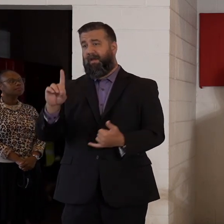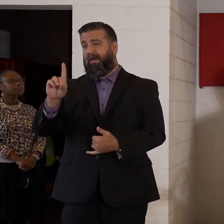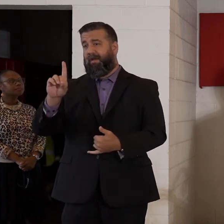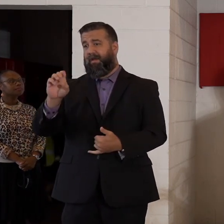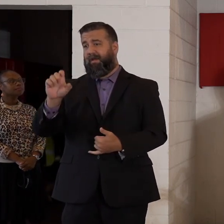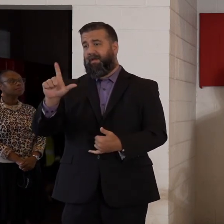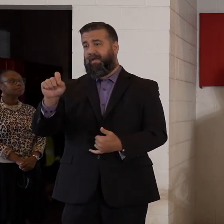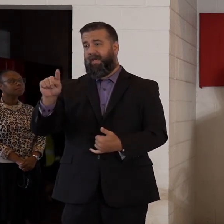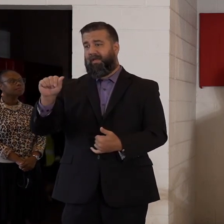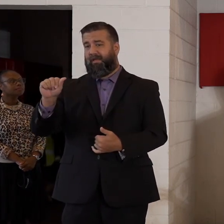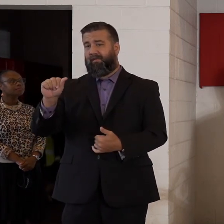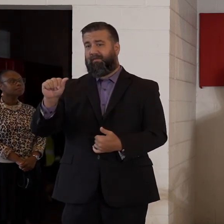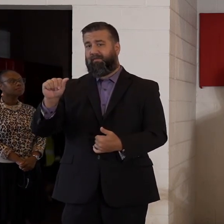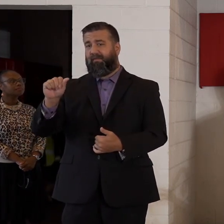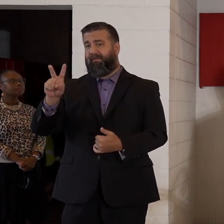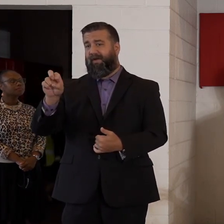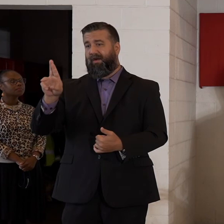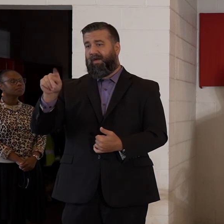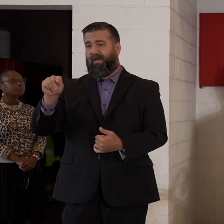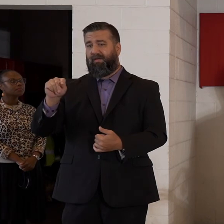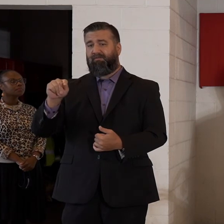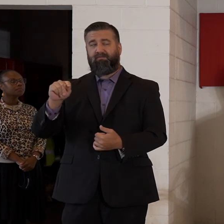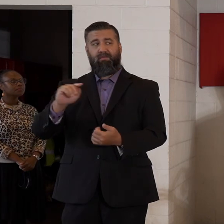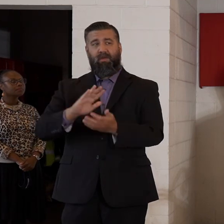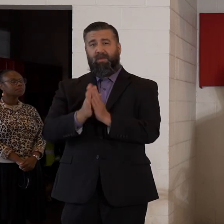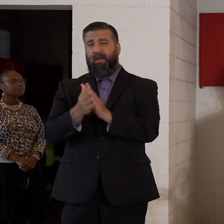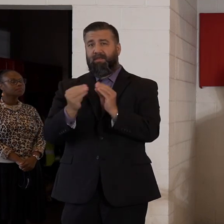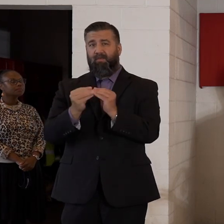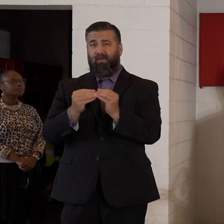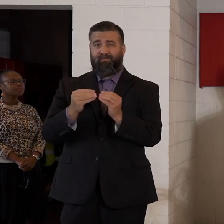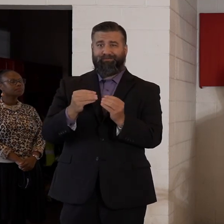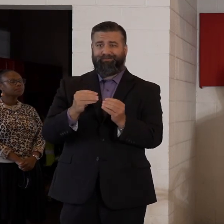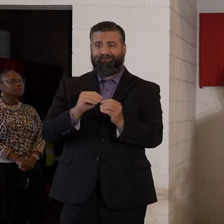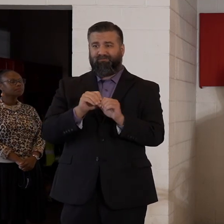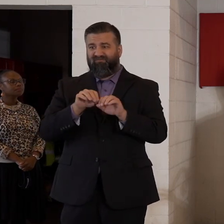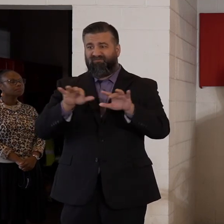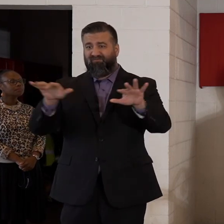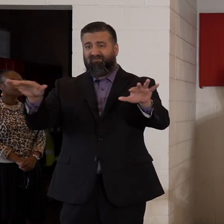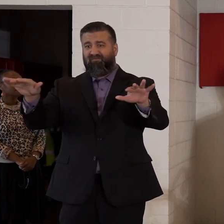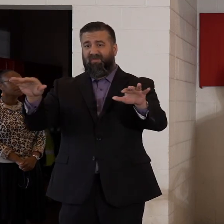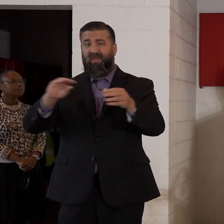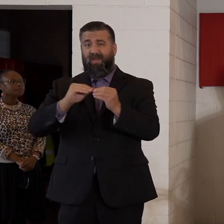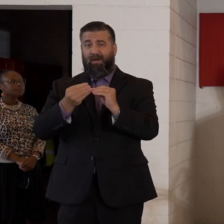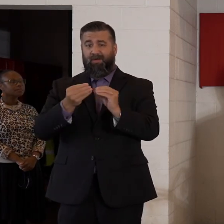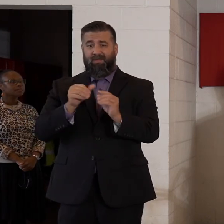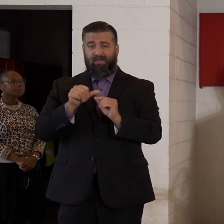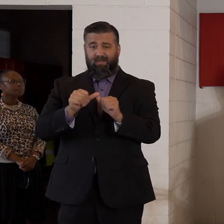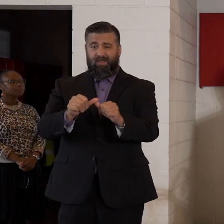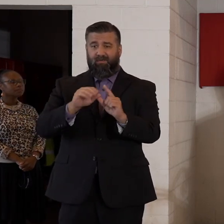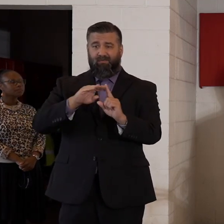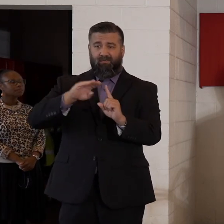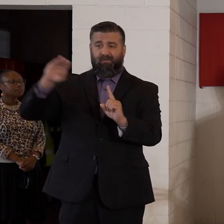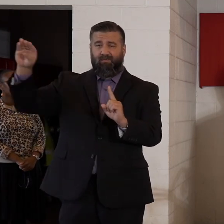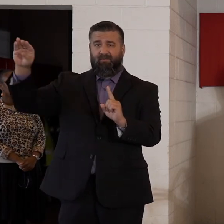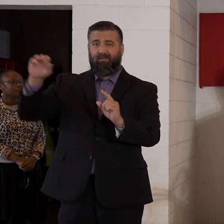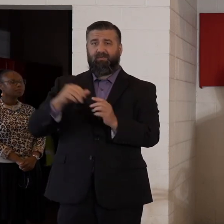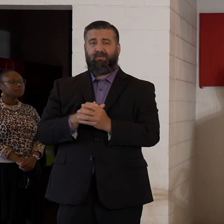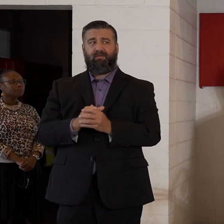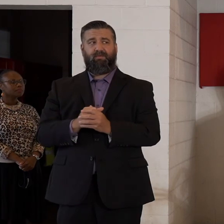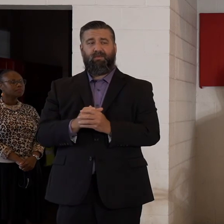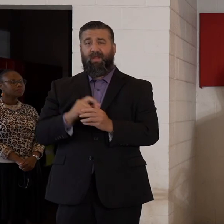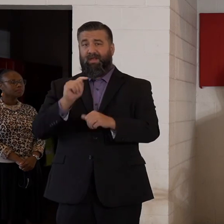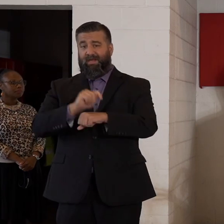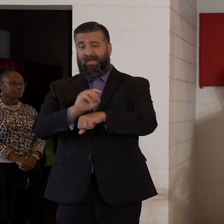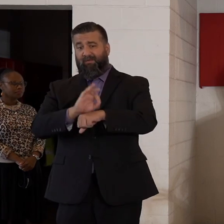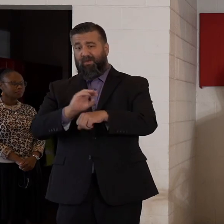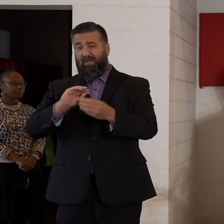becomes more dominant and becomes more of an issue and these rates continue to rise, the case rates from the task force are going up. I'm sure you've seen the same numbers I have.